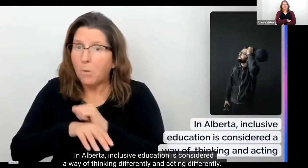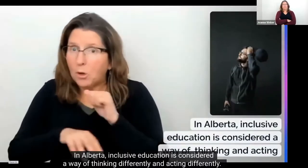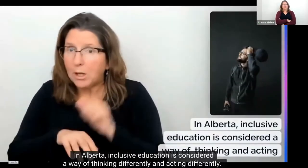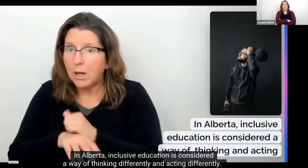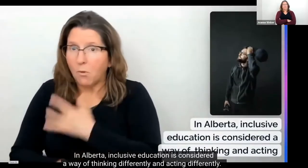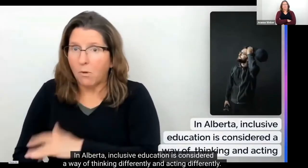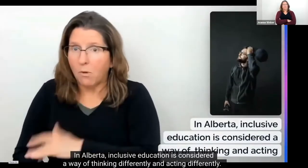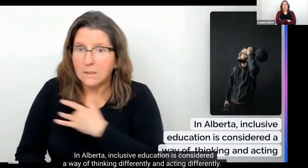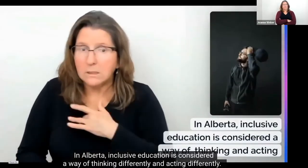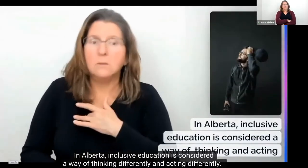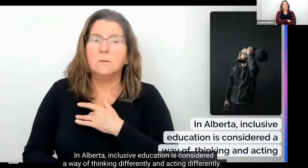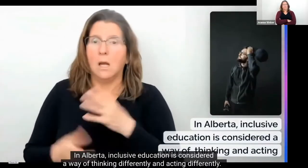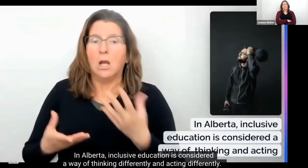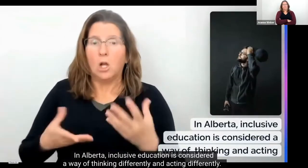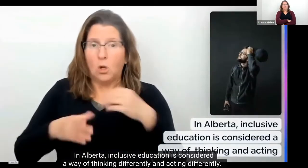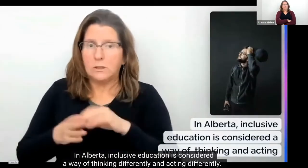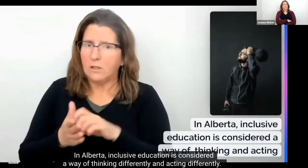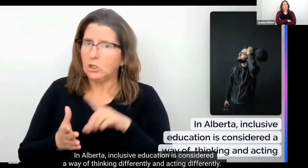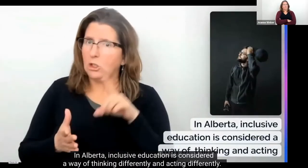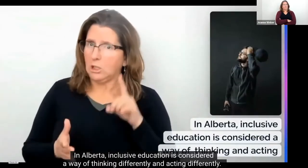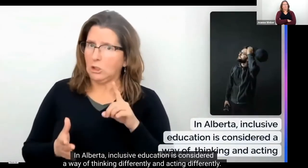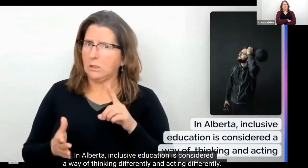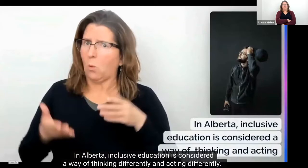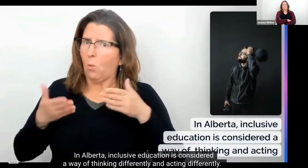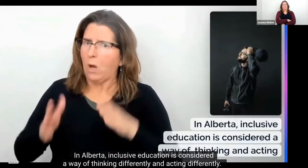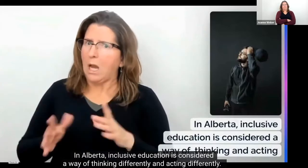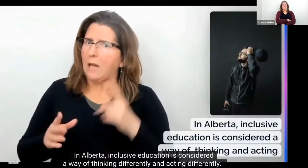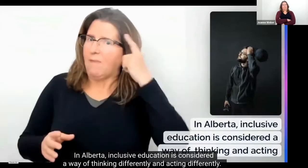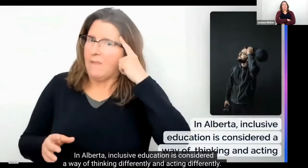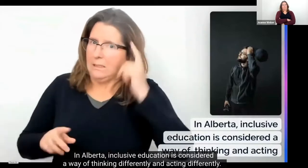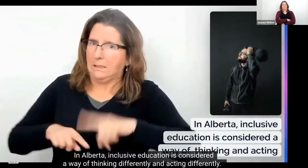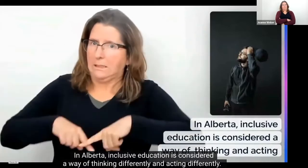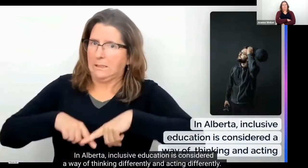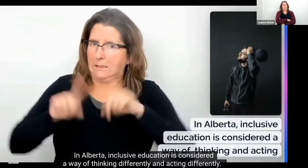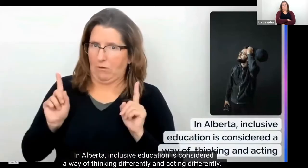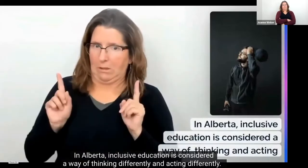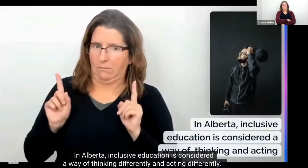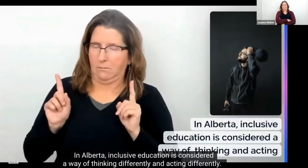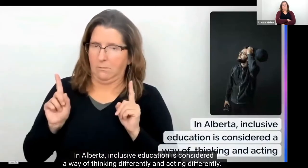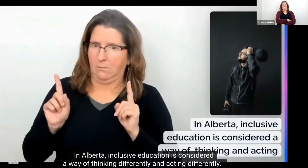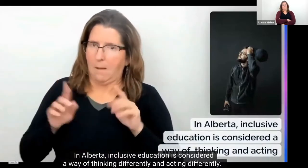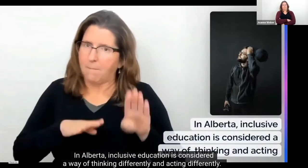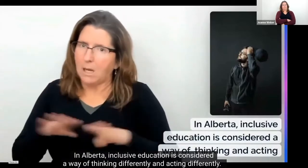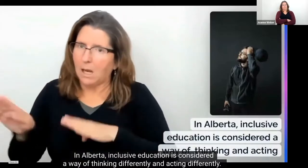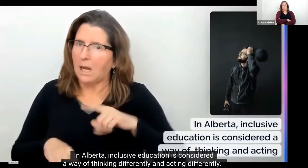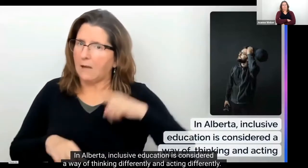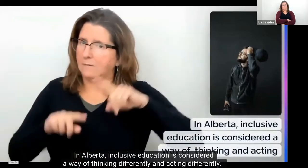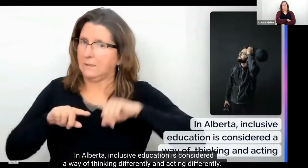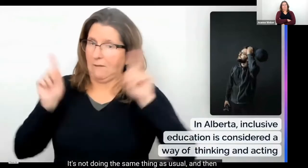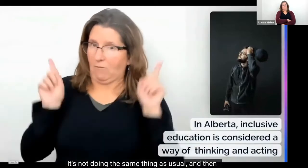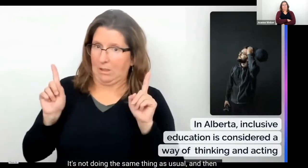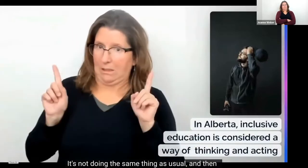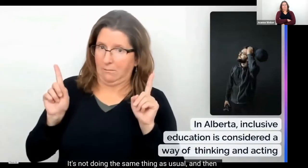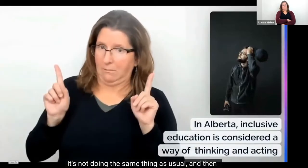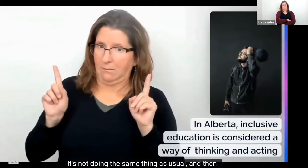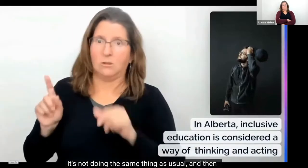In Alberta, inclusive education is considered a way of thinking differently and acting differently.